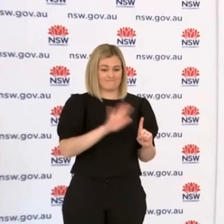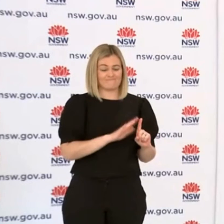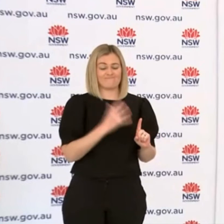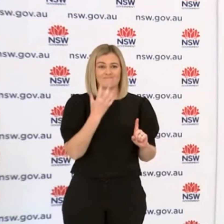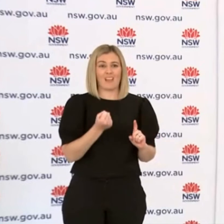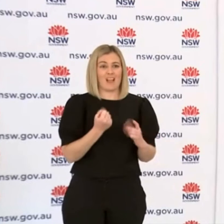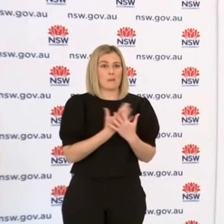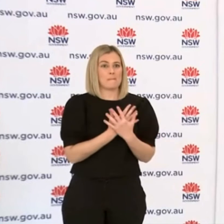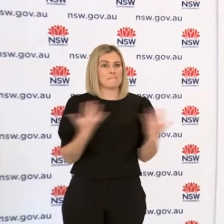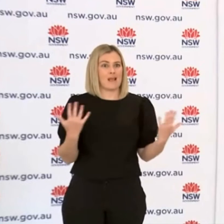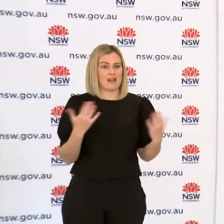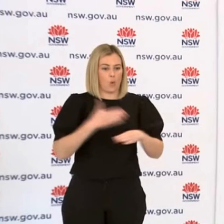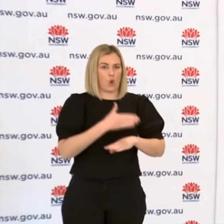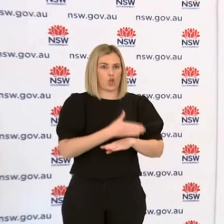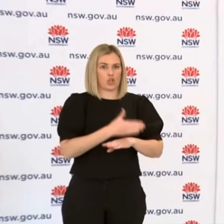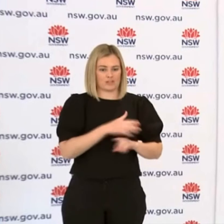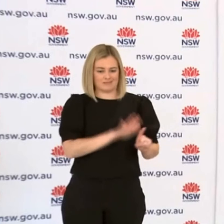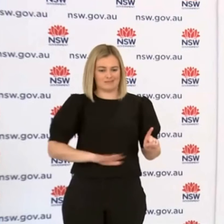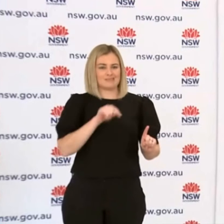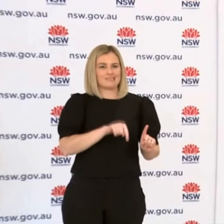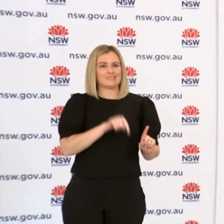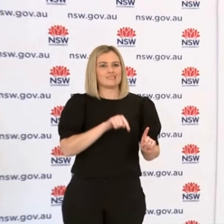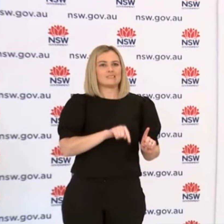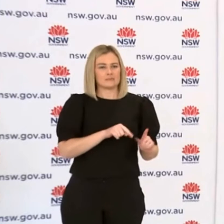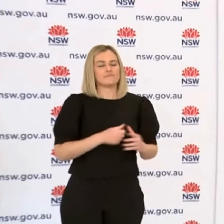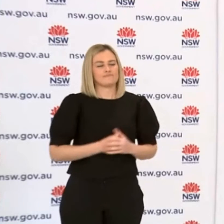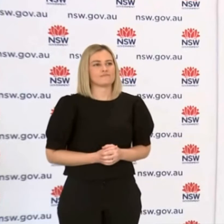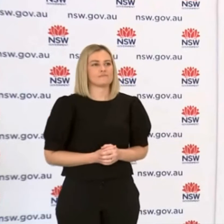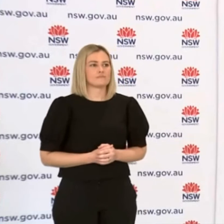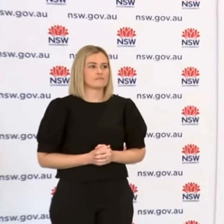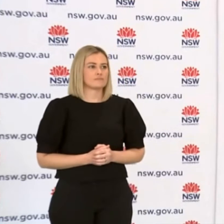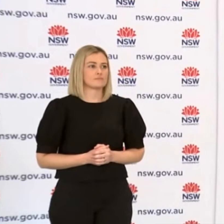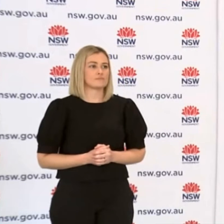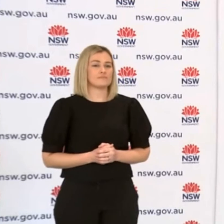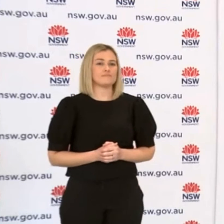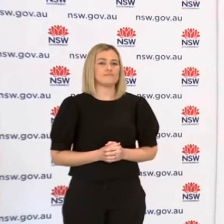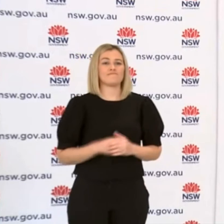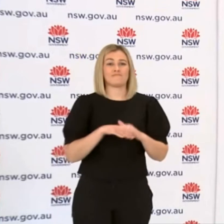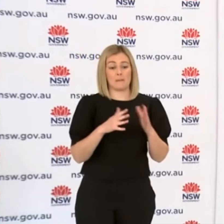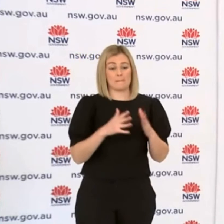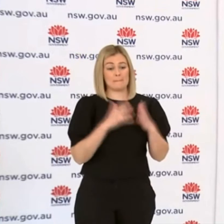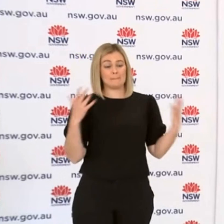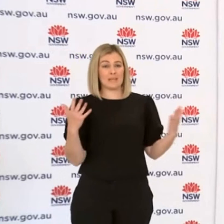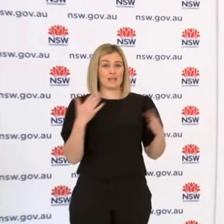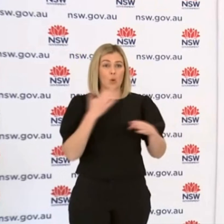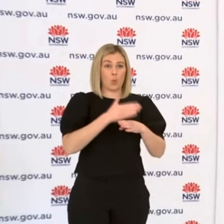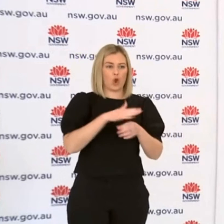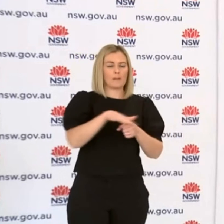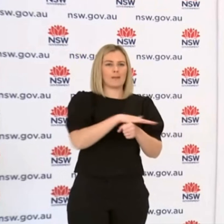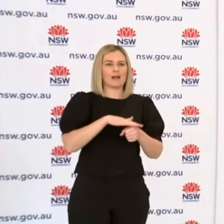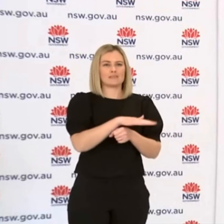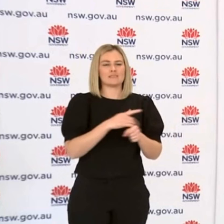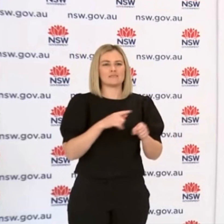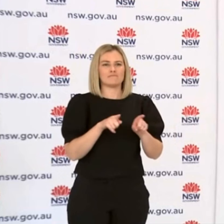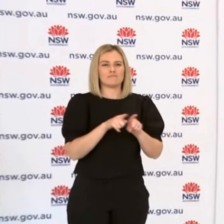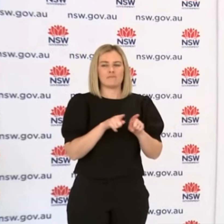workplaces, smaller workplaces and bigger workplaces. And what we're seeing in the larger workplaces, particularly the distribution centres, the larger distribution centres